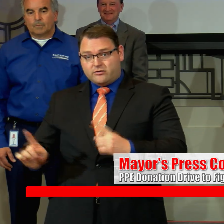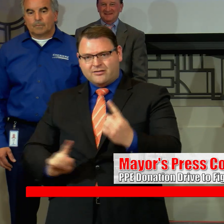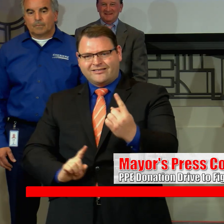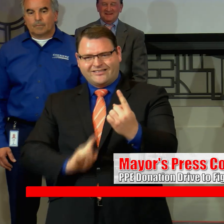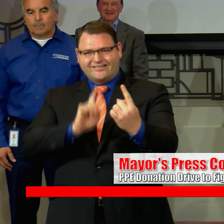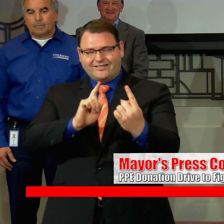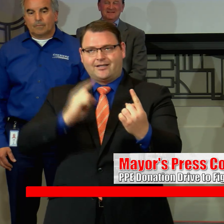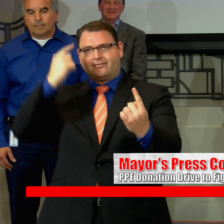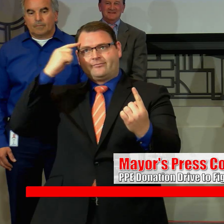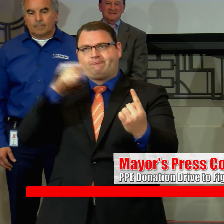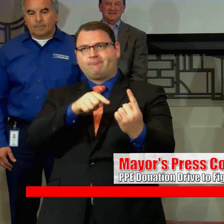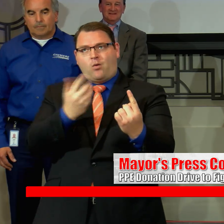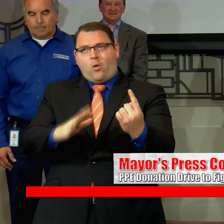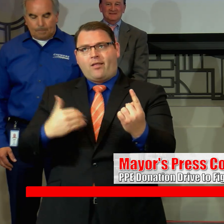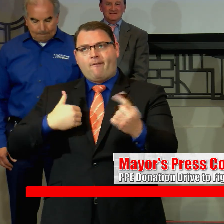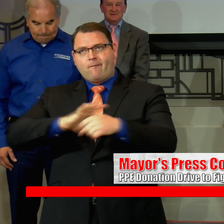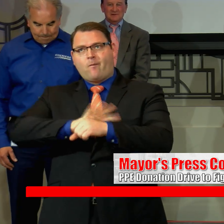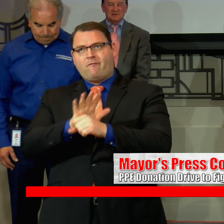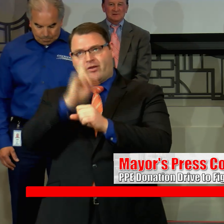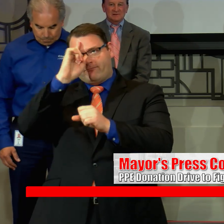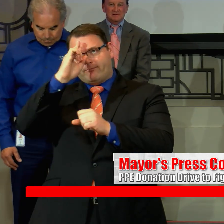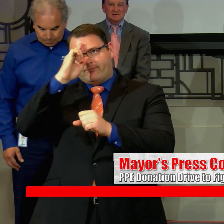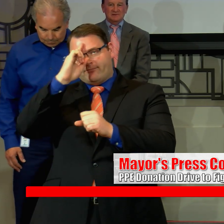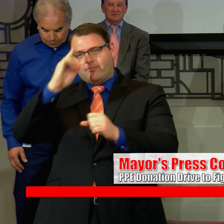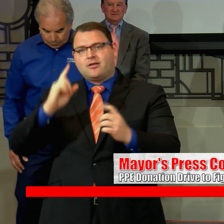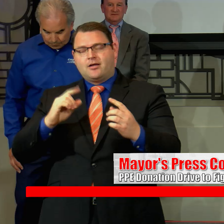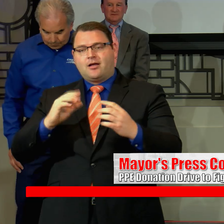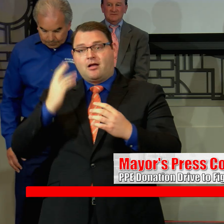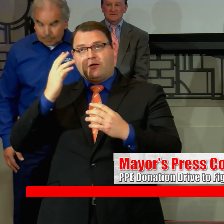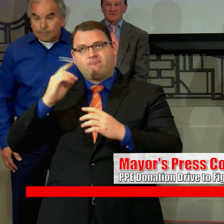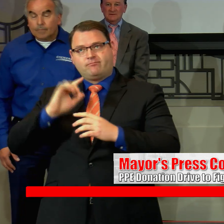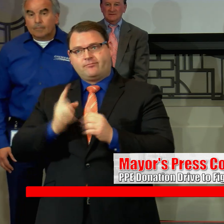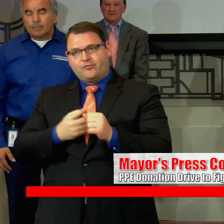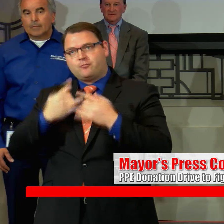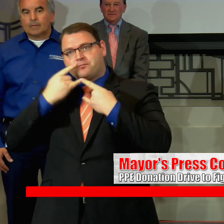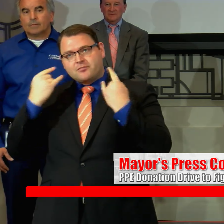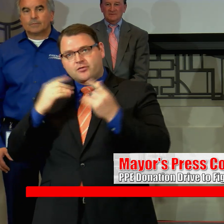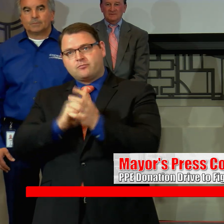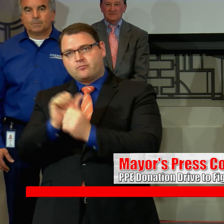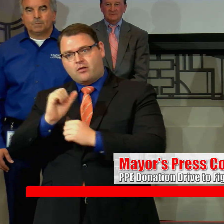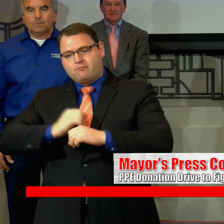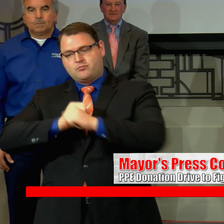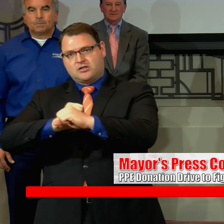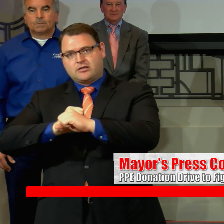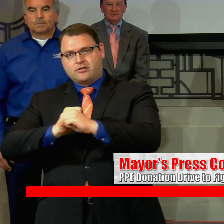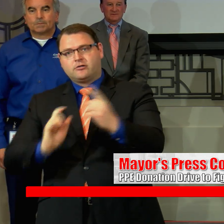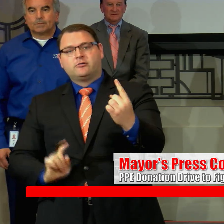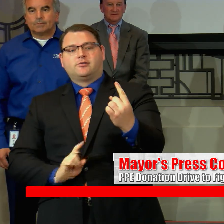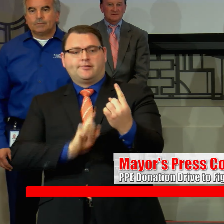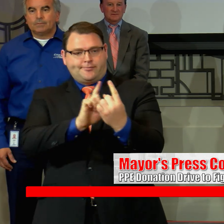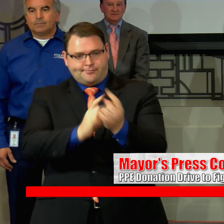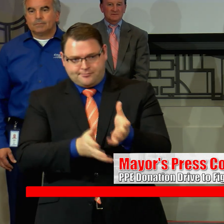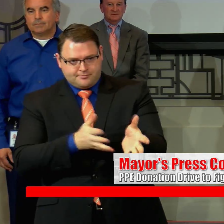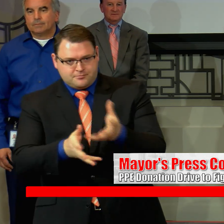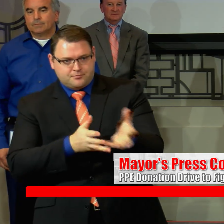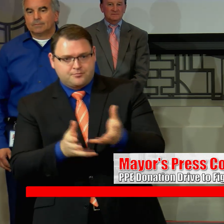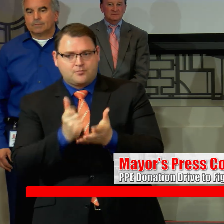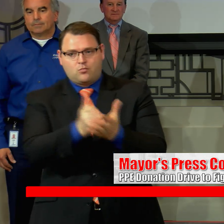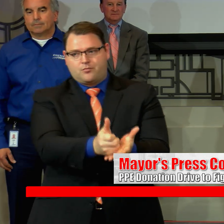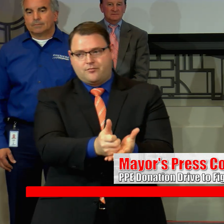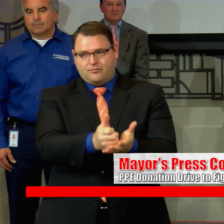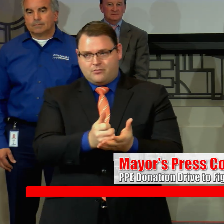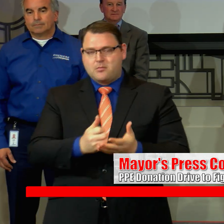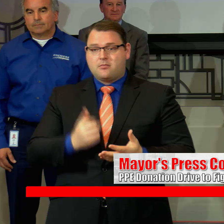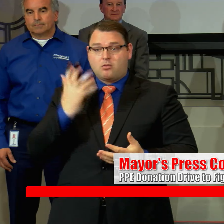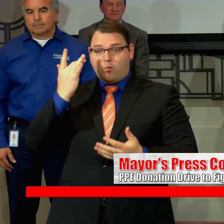We have to assume that for the safety of our employees. The health department, Director Williams can attest, they are the ones